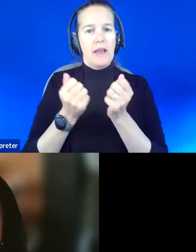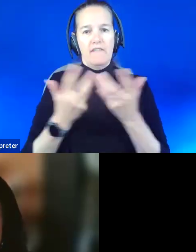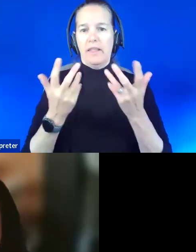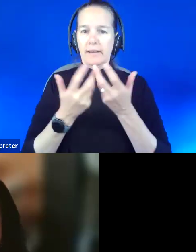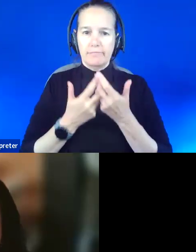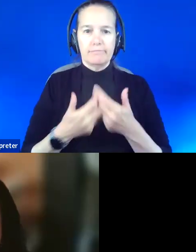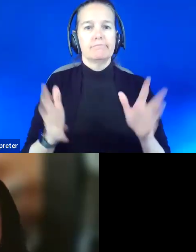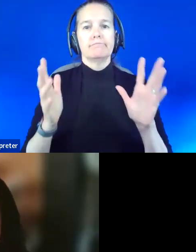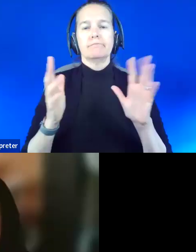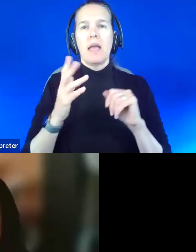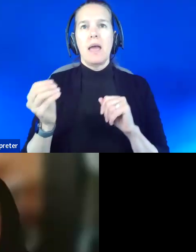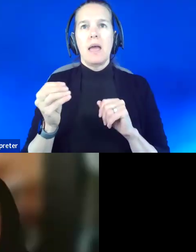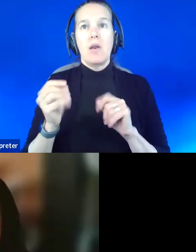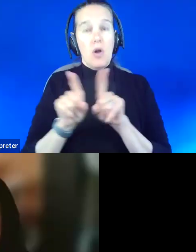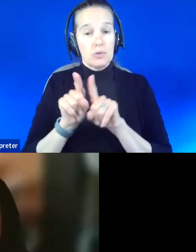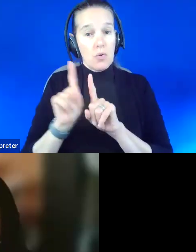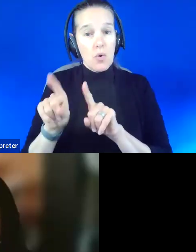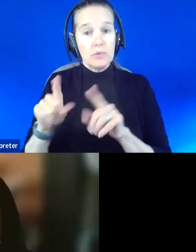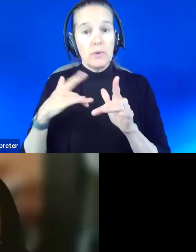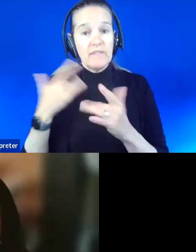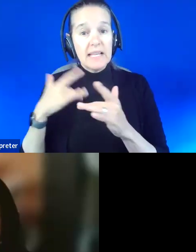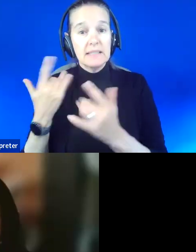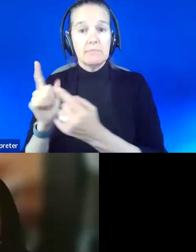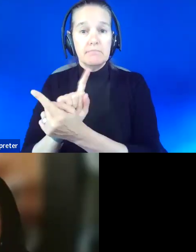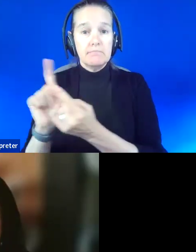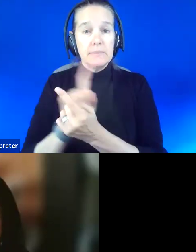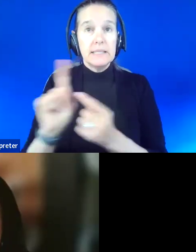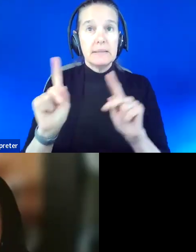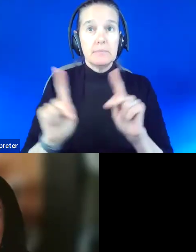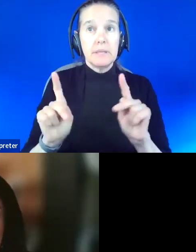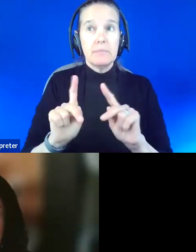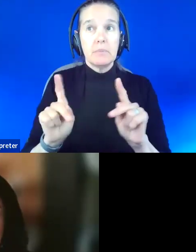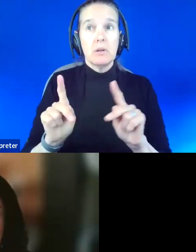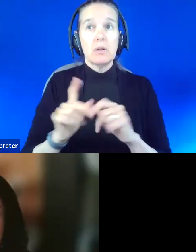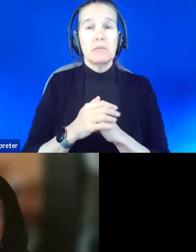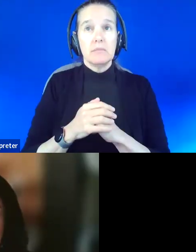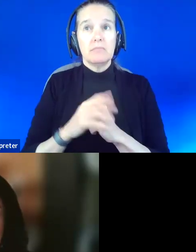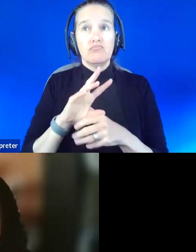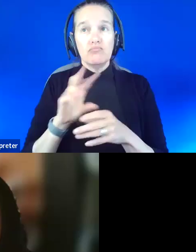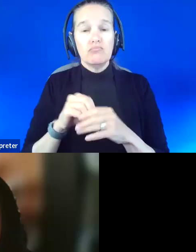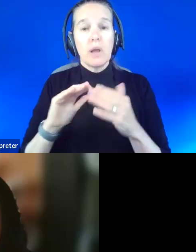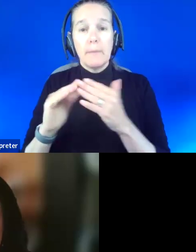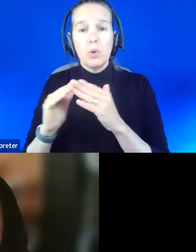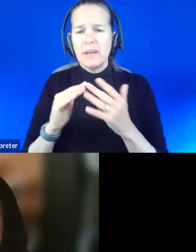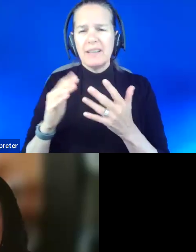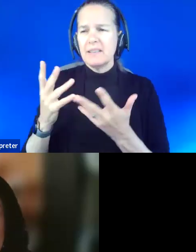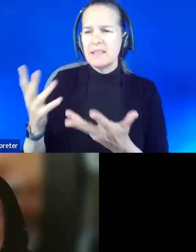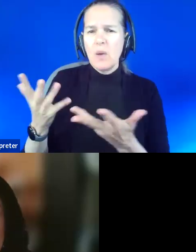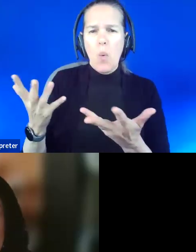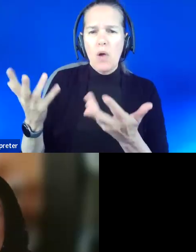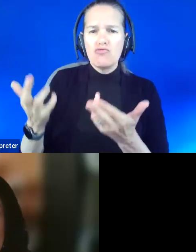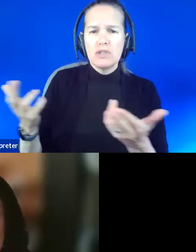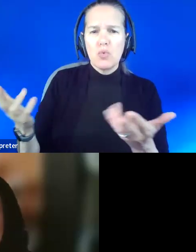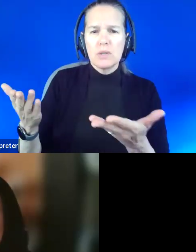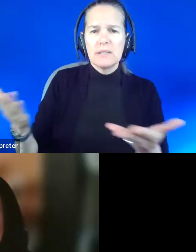and really just working, going to events, meeting people, and looking in my community as far as what available resources are available